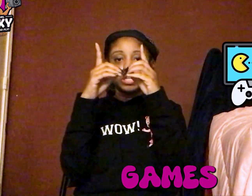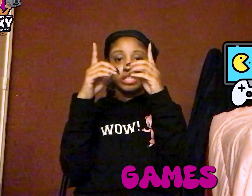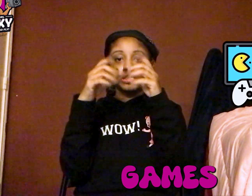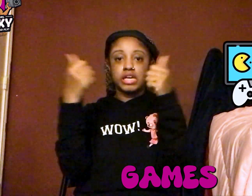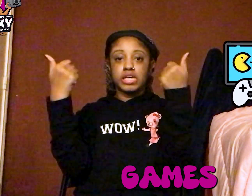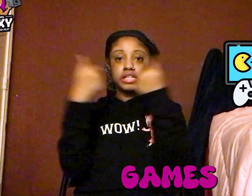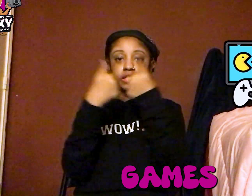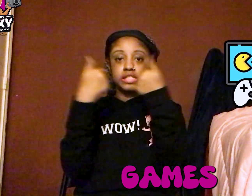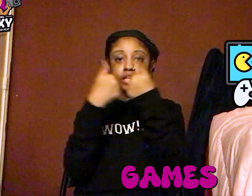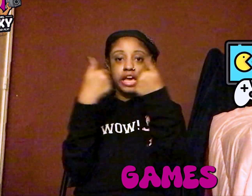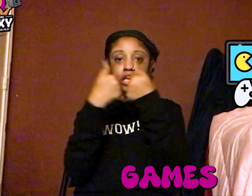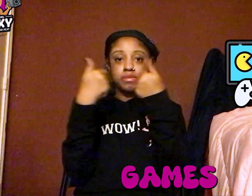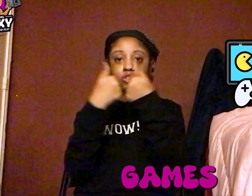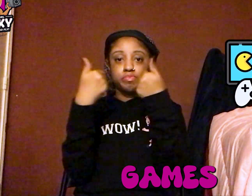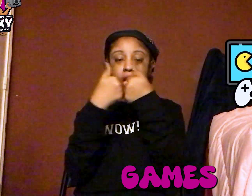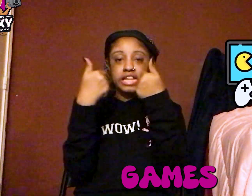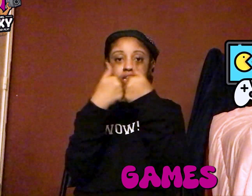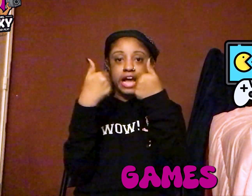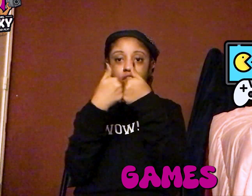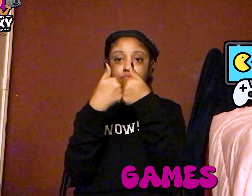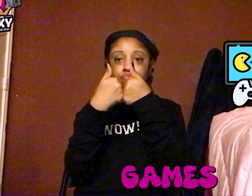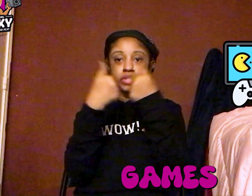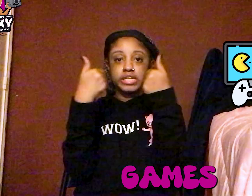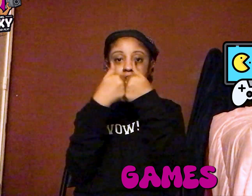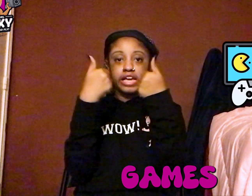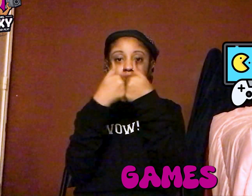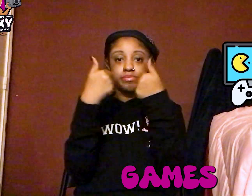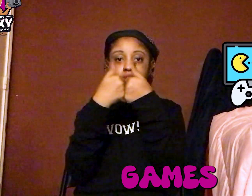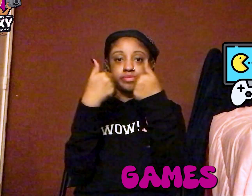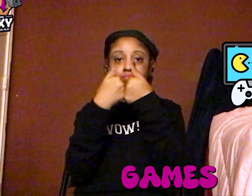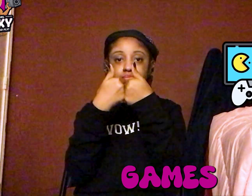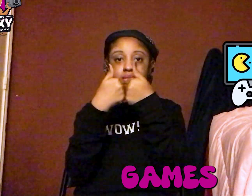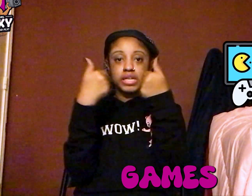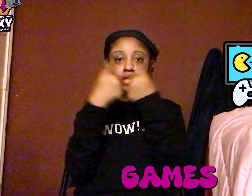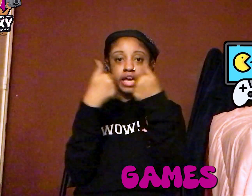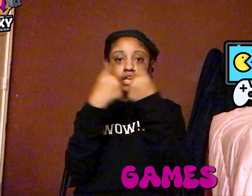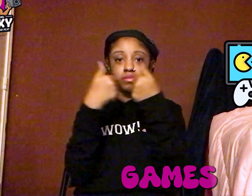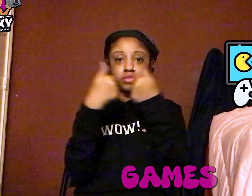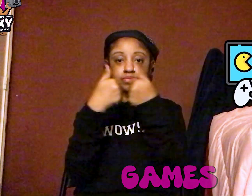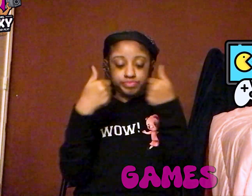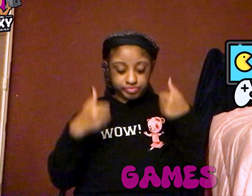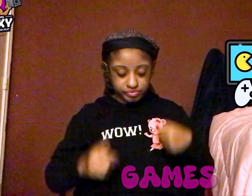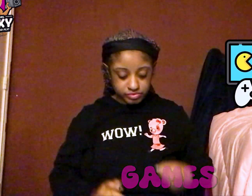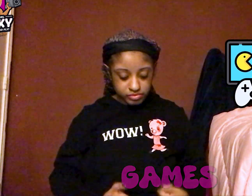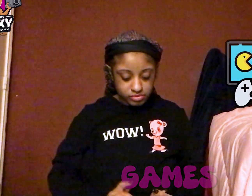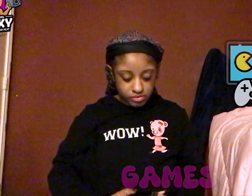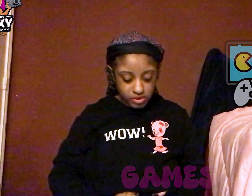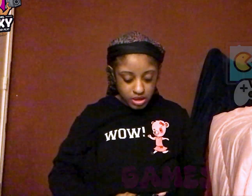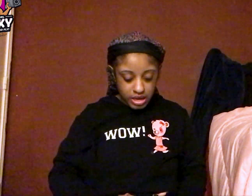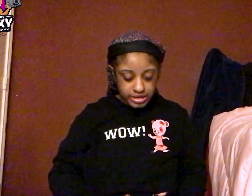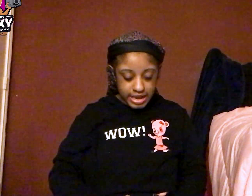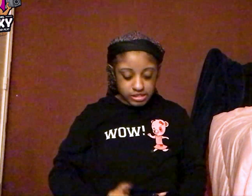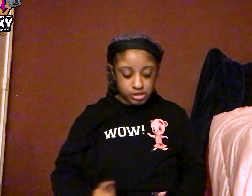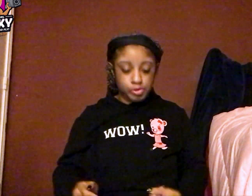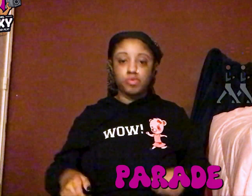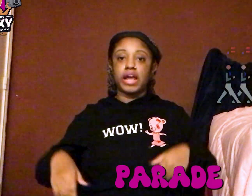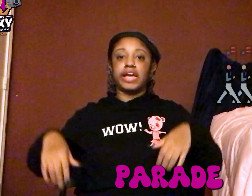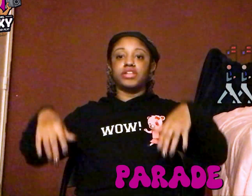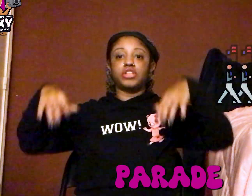D's, this is games. You battling out. Games. Games. Next is parade. So you get